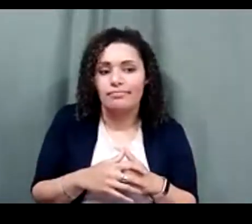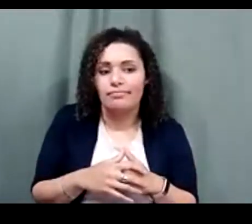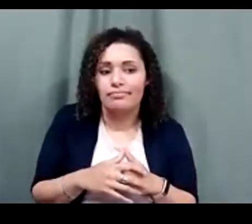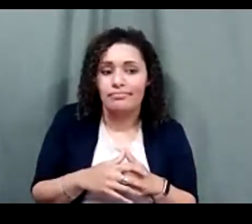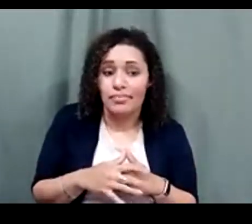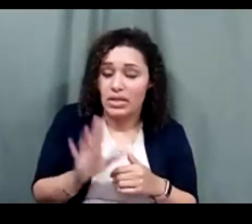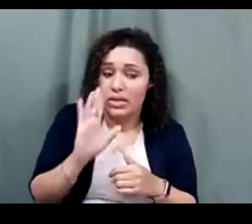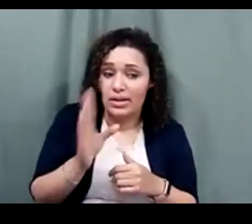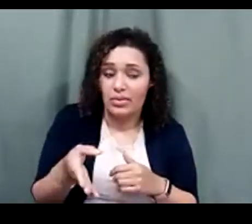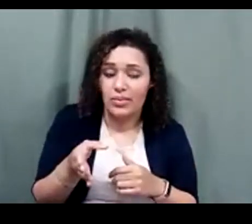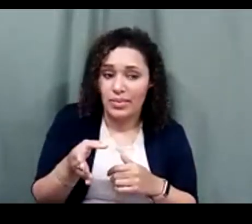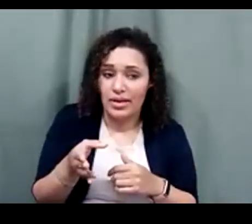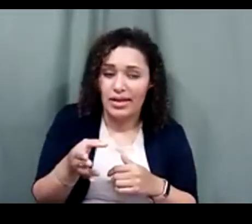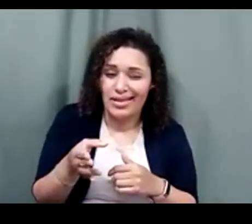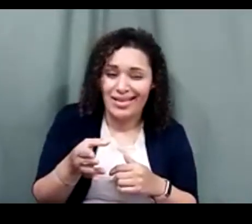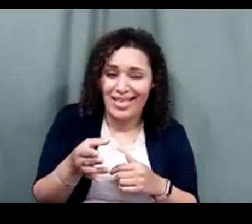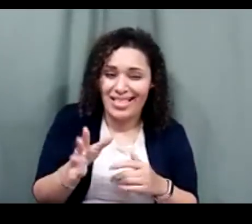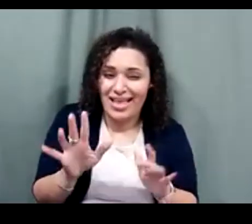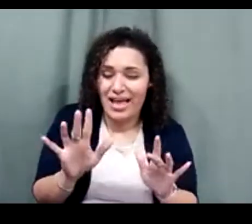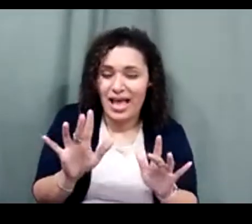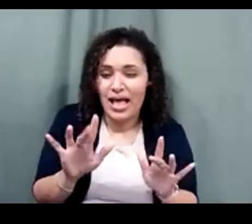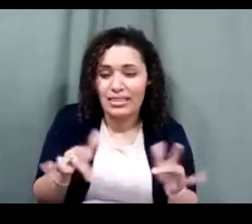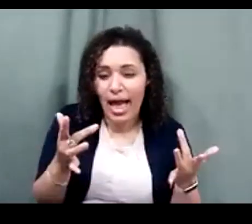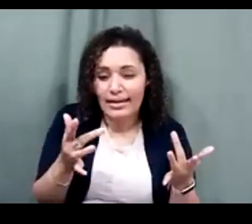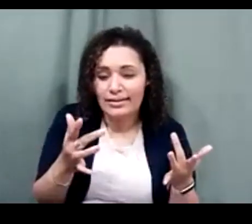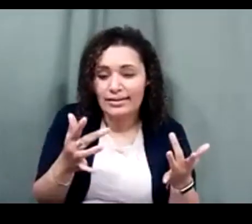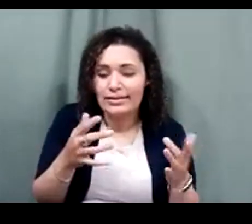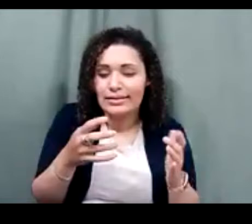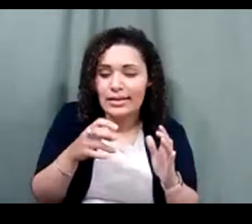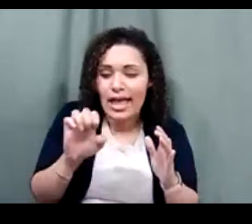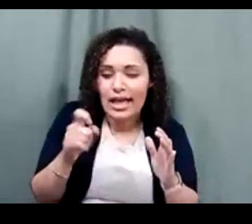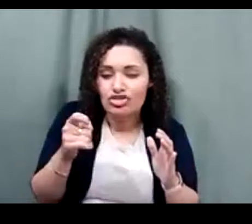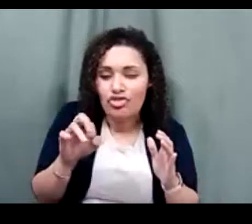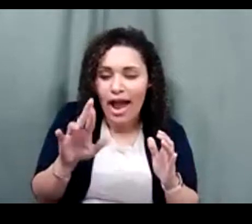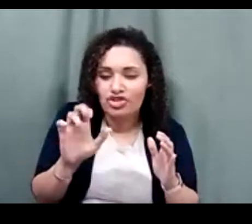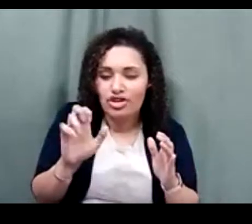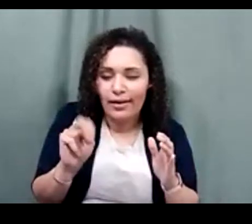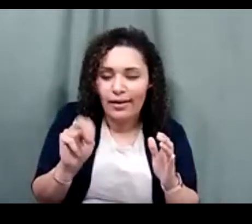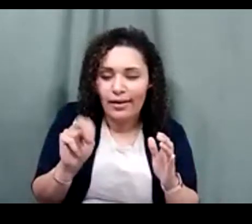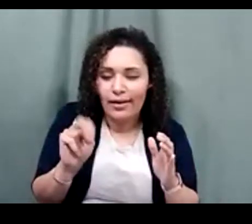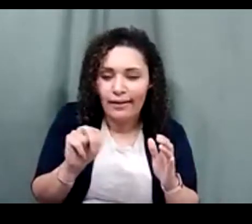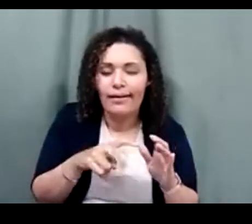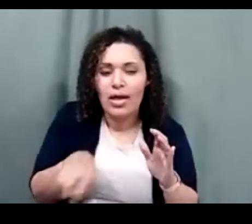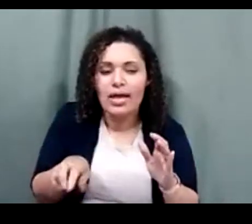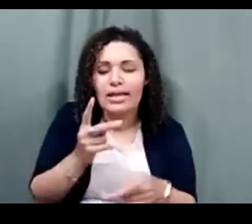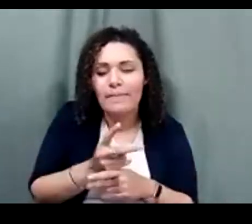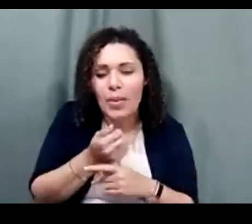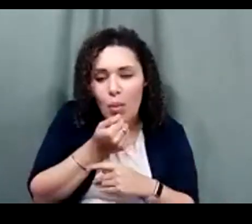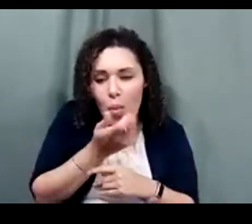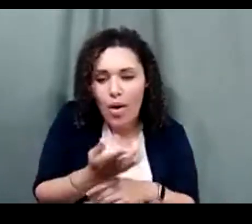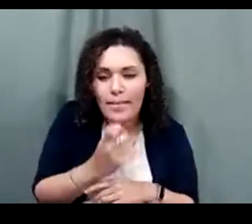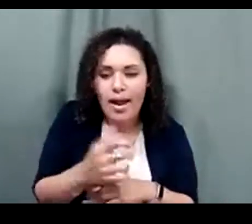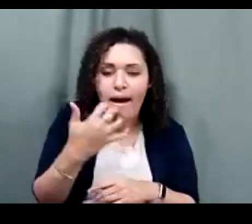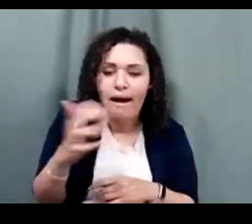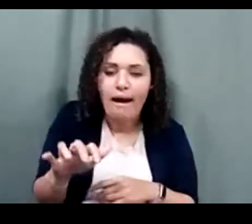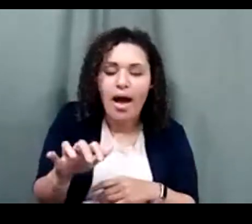they'll just get a little more, but just like a very gentle extraction. We tend to keep them warm but not hot, so they can. It's like the soup